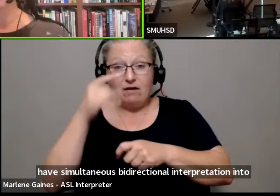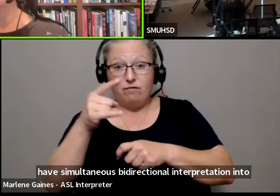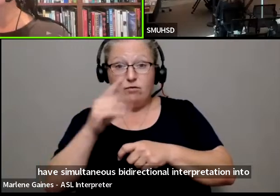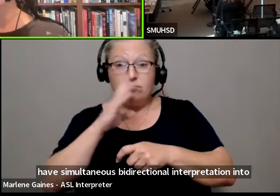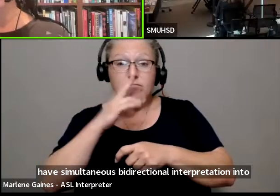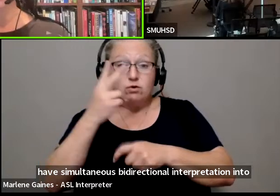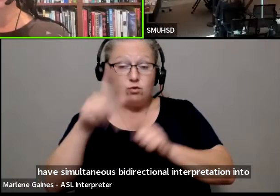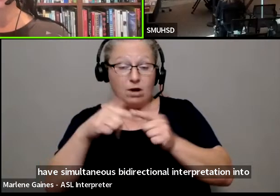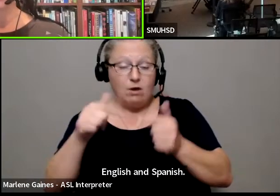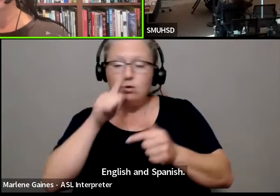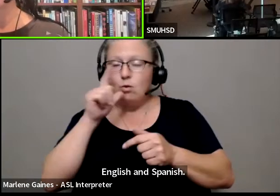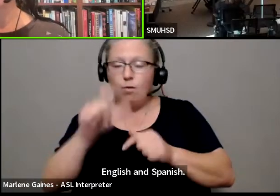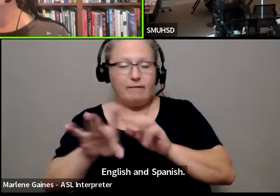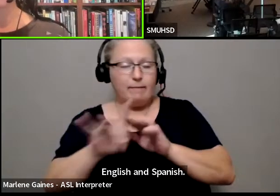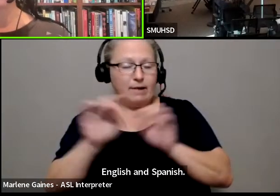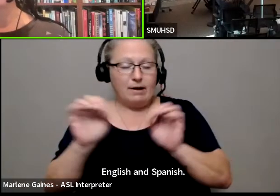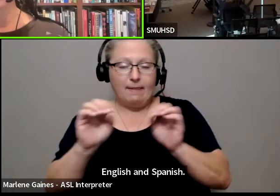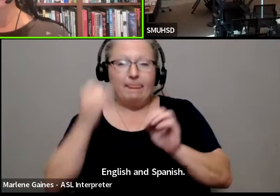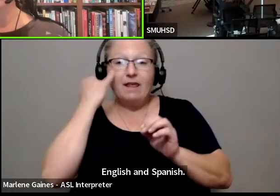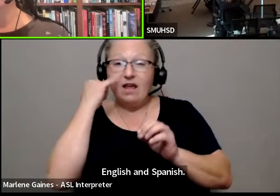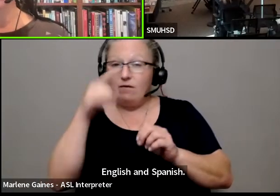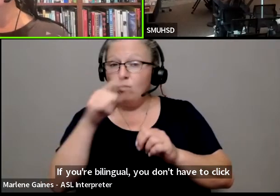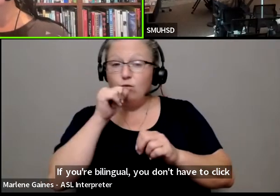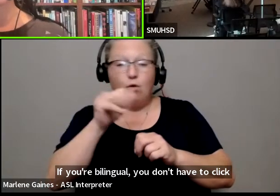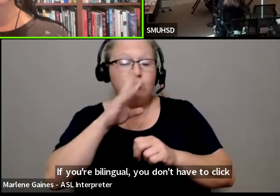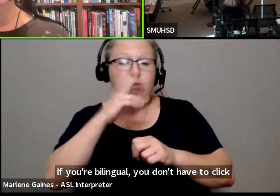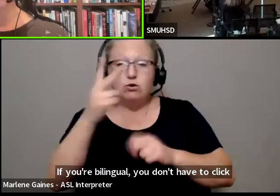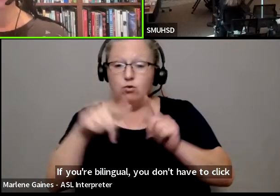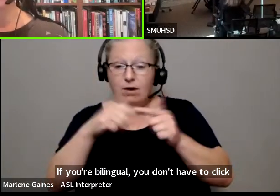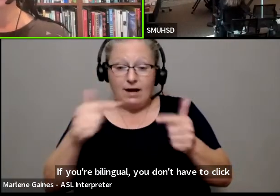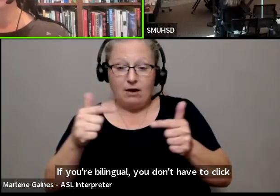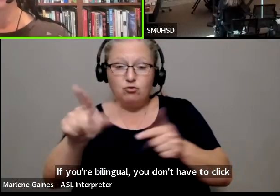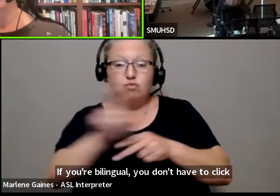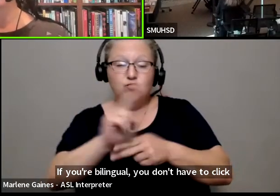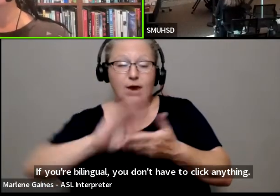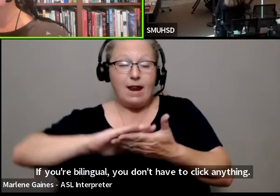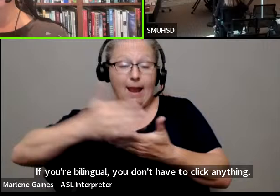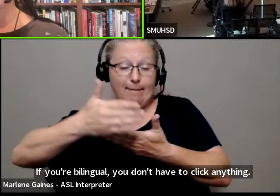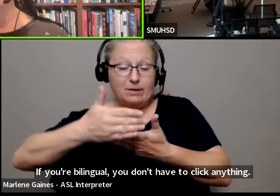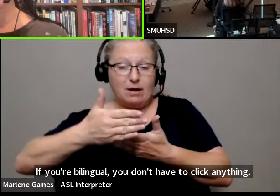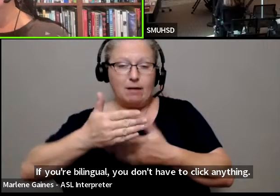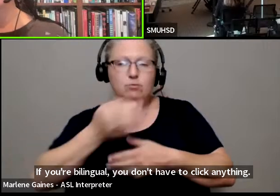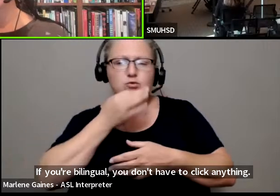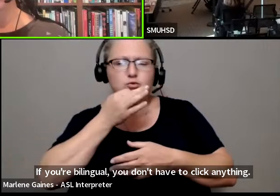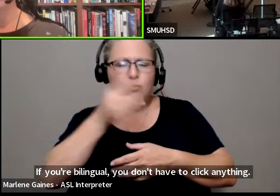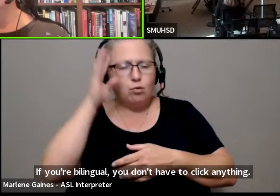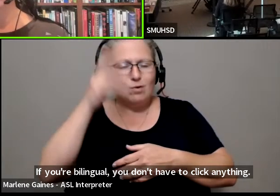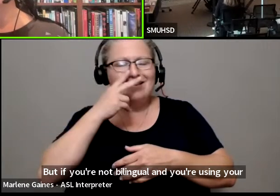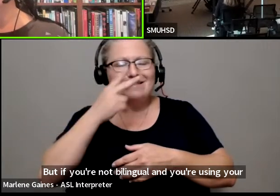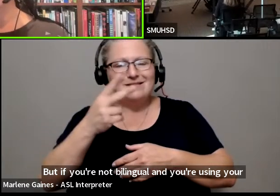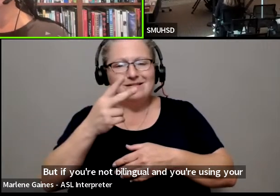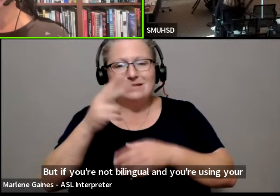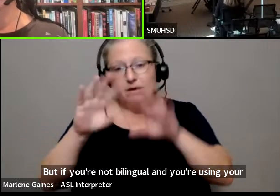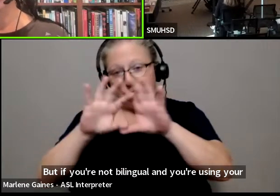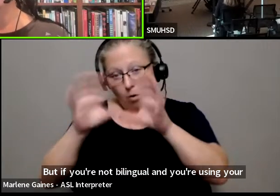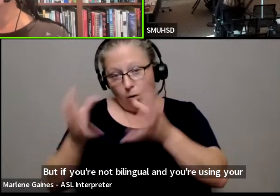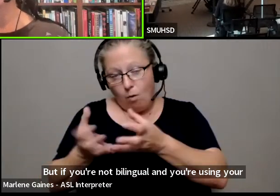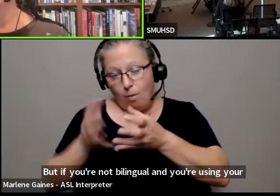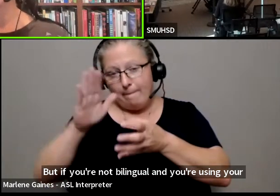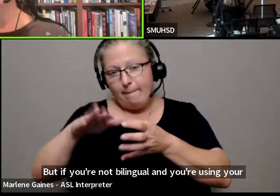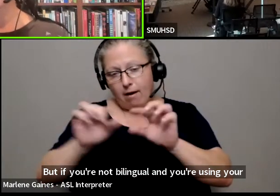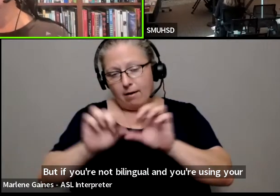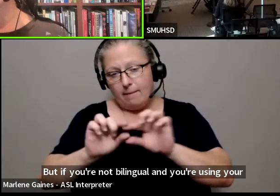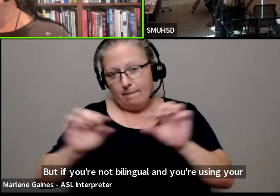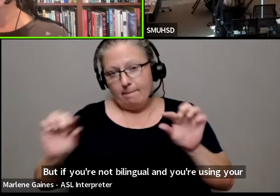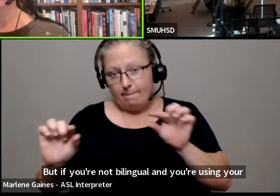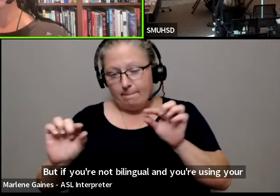bilingual, you don't have to click anything. But if you're not bilingual and you're using your laptop, in a few seconds, you'll see an icon shaped like a globe at the bottom